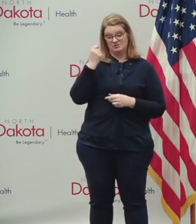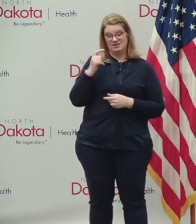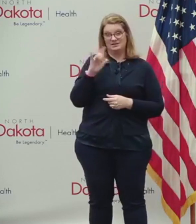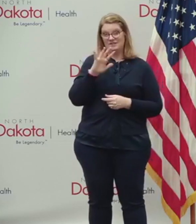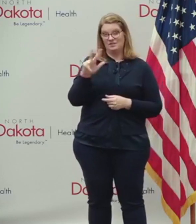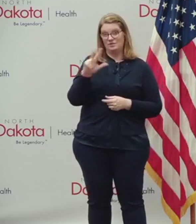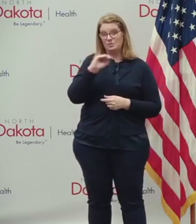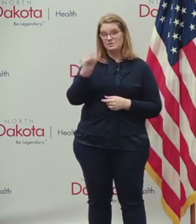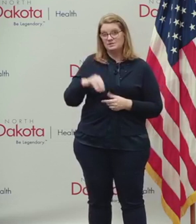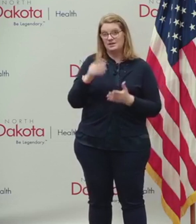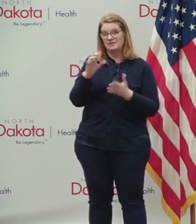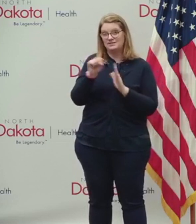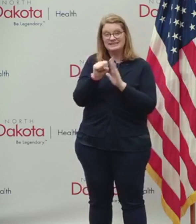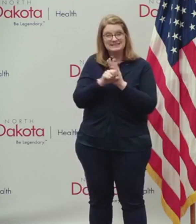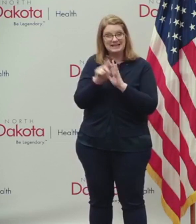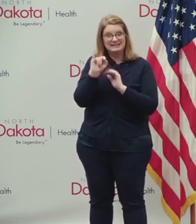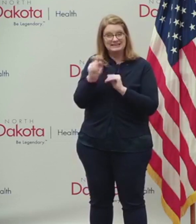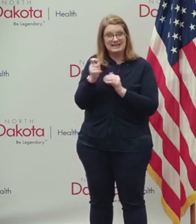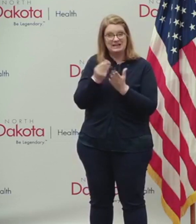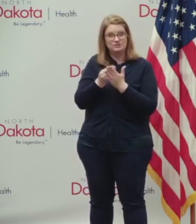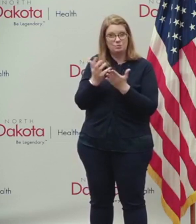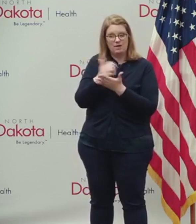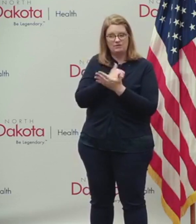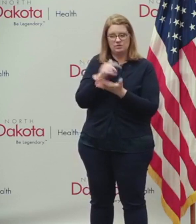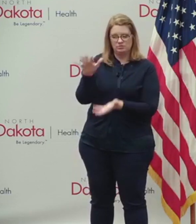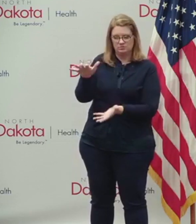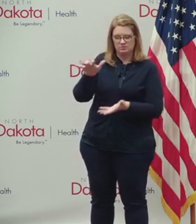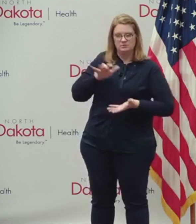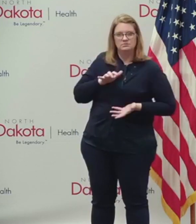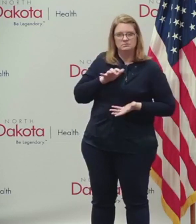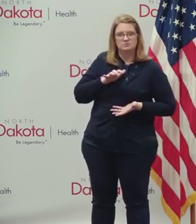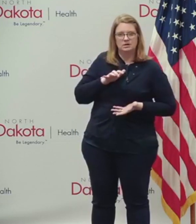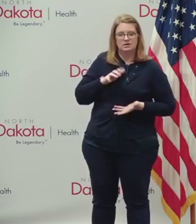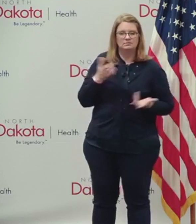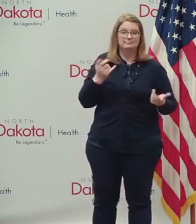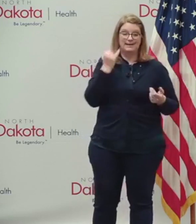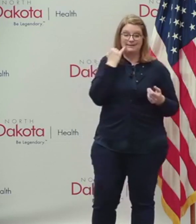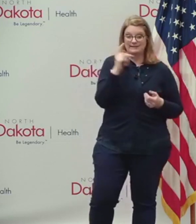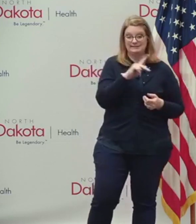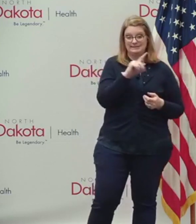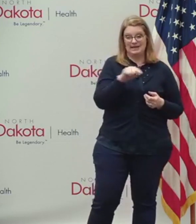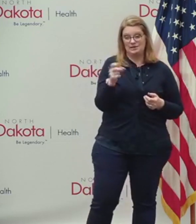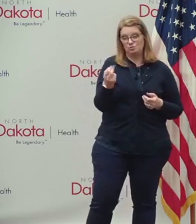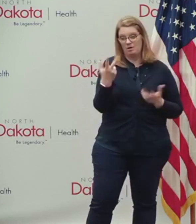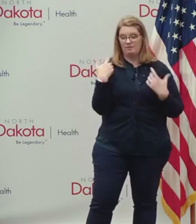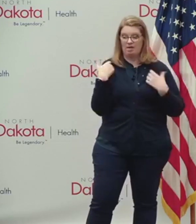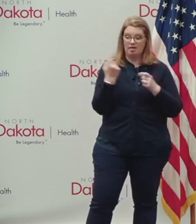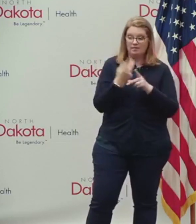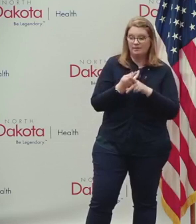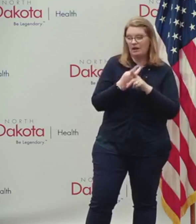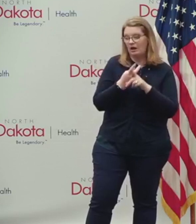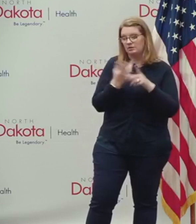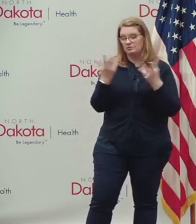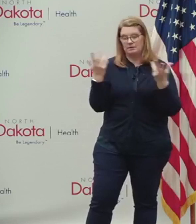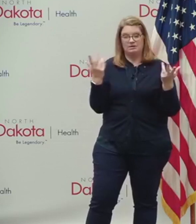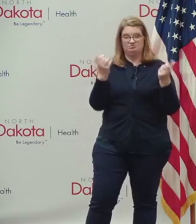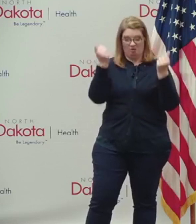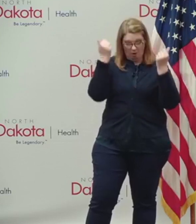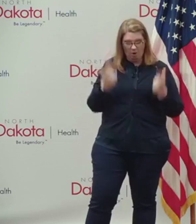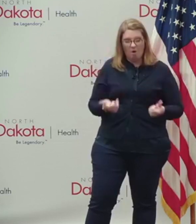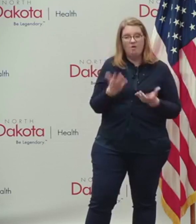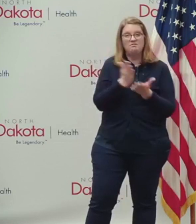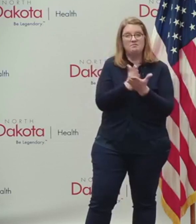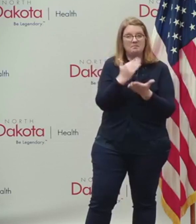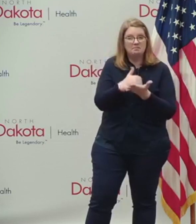coming from that sector. Then there isn't a single budget, whether it's K-12 or healthcare or infrastructure,